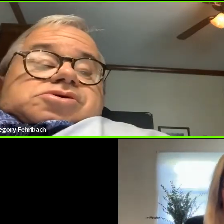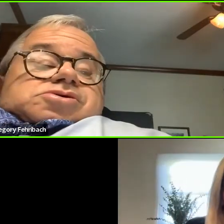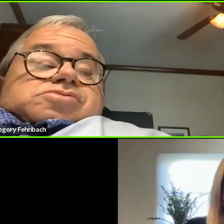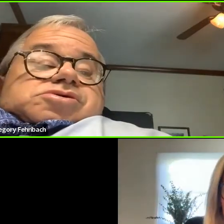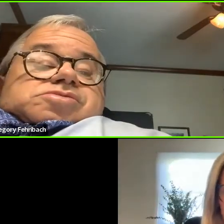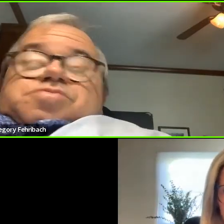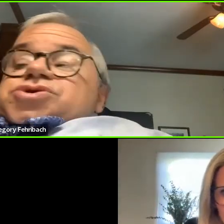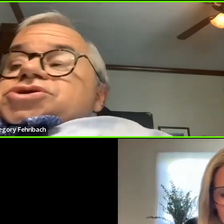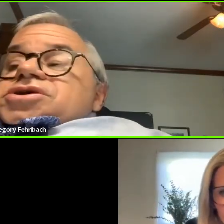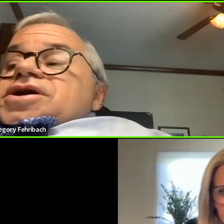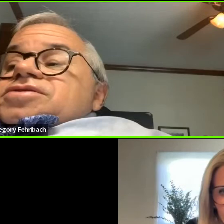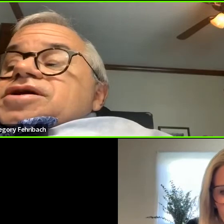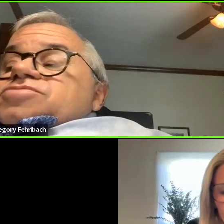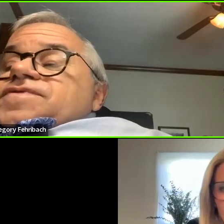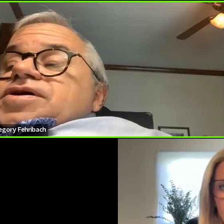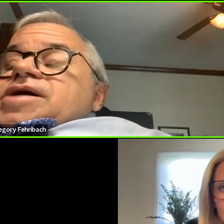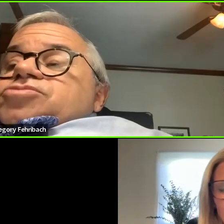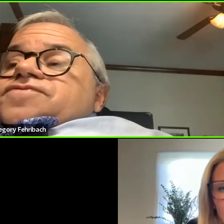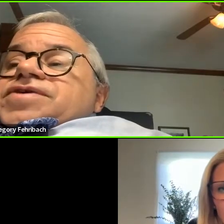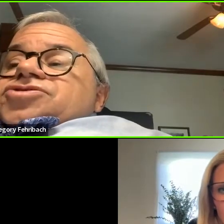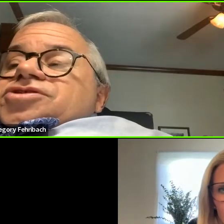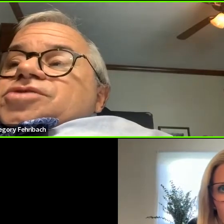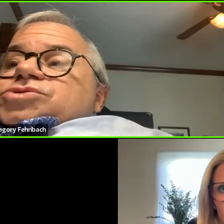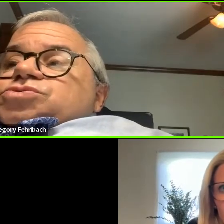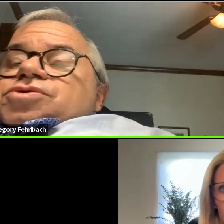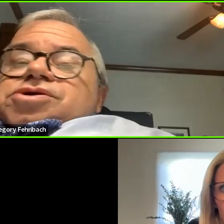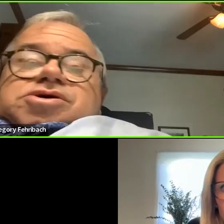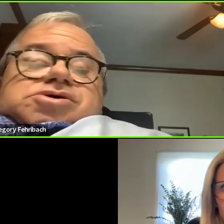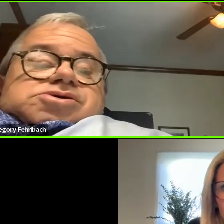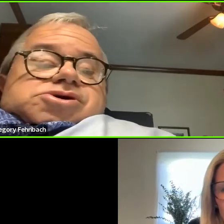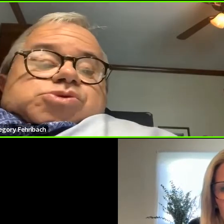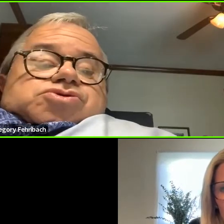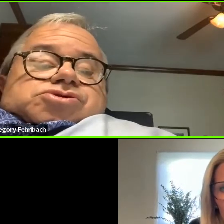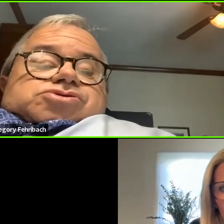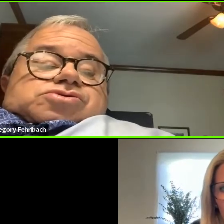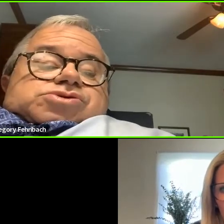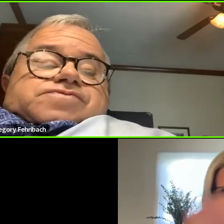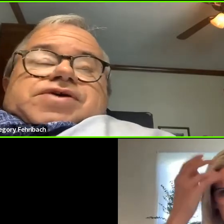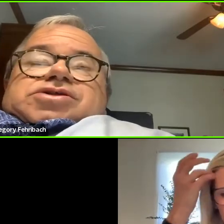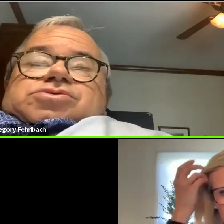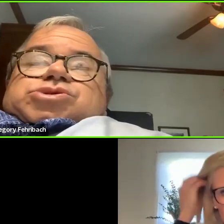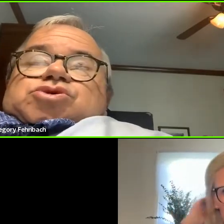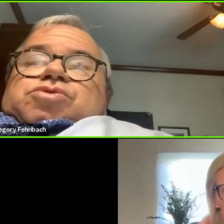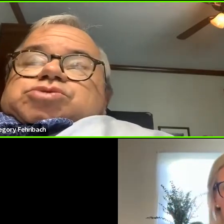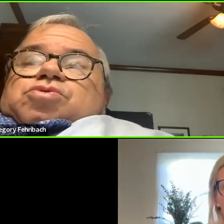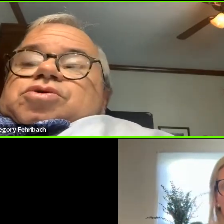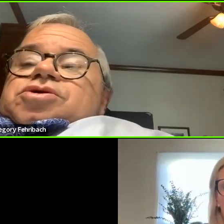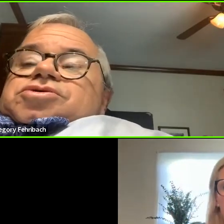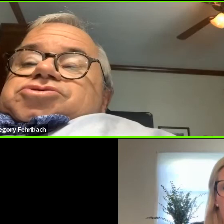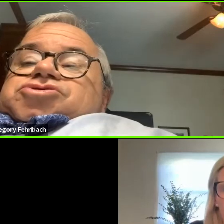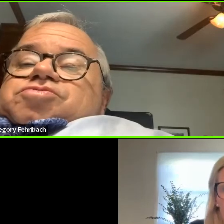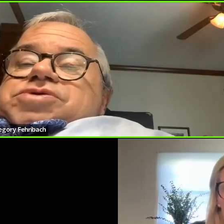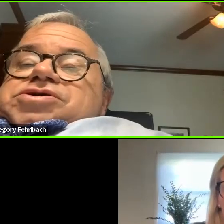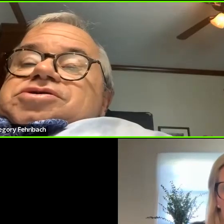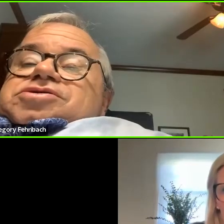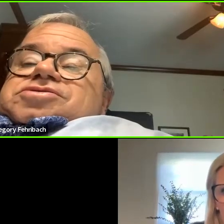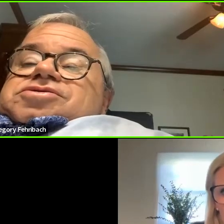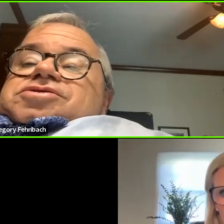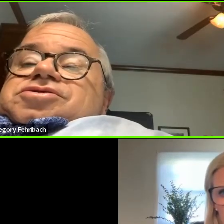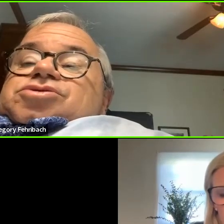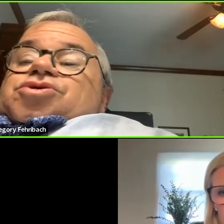Sweetheart. We appreciate that. Absolutely fascinating. What's really interesting, too, is the fact that there's so much more to